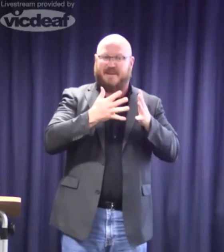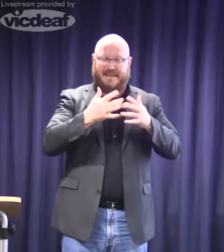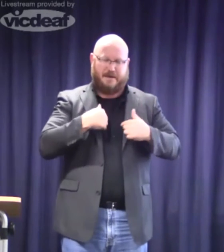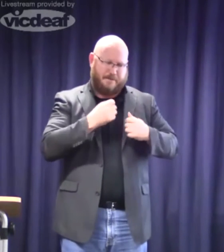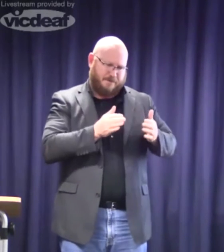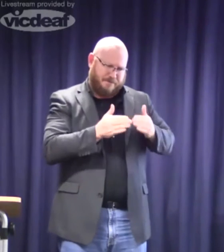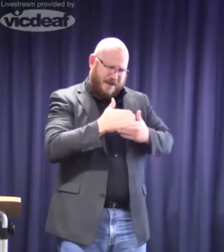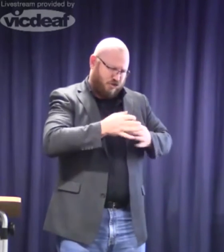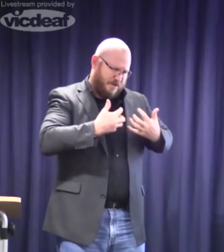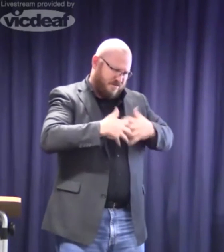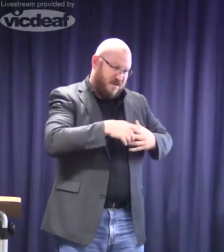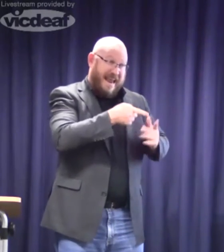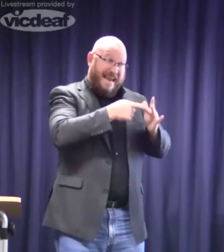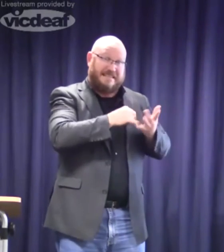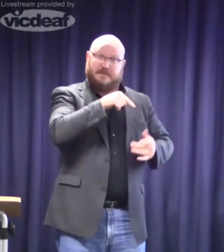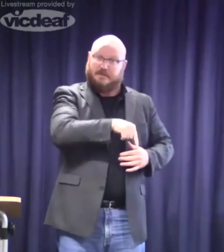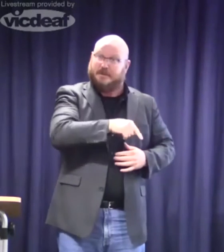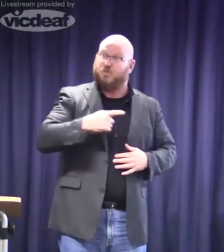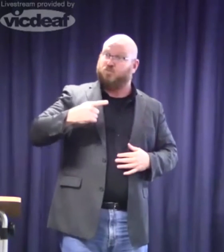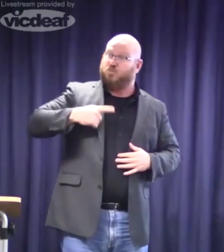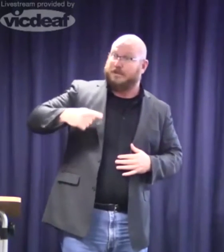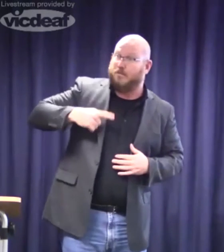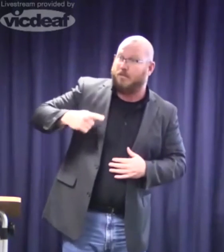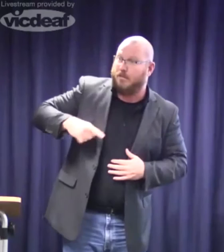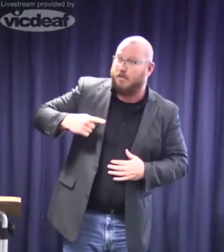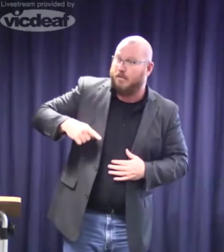to be eligible for funding, according to the